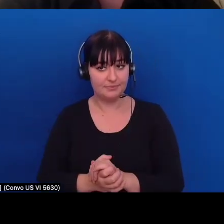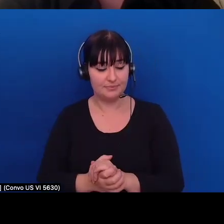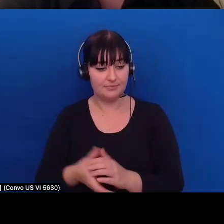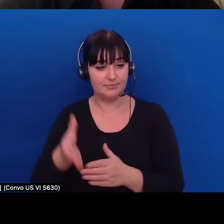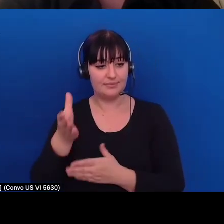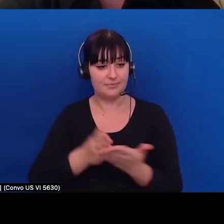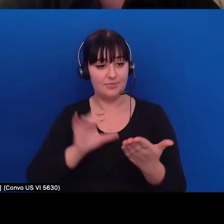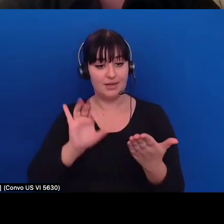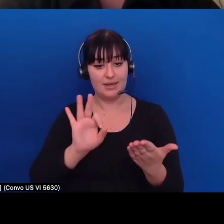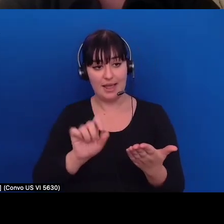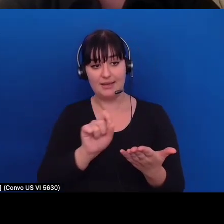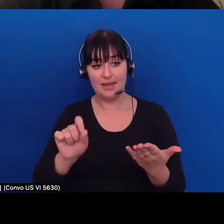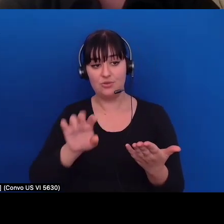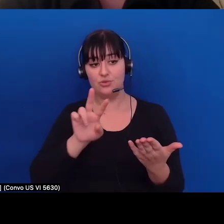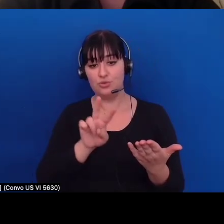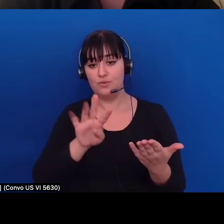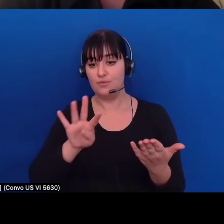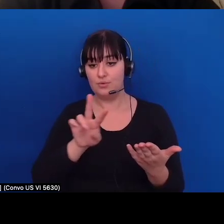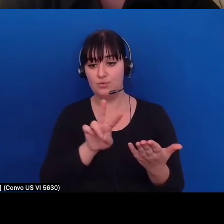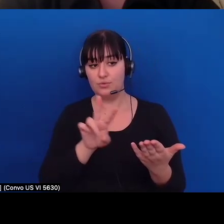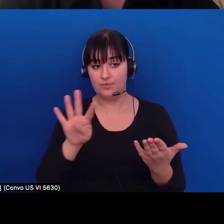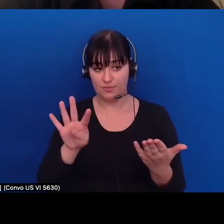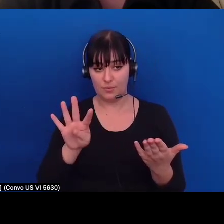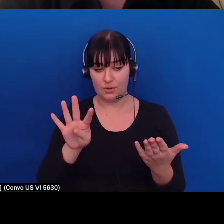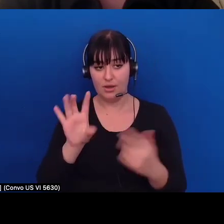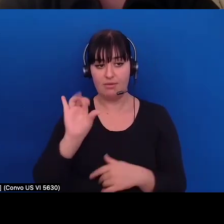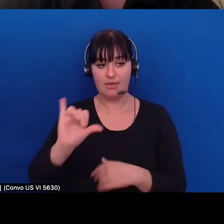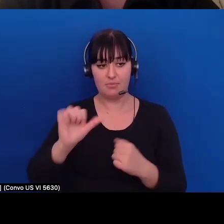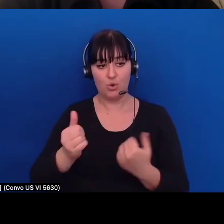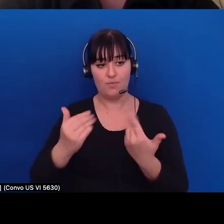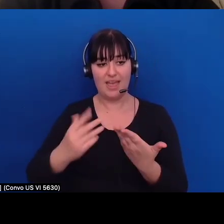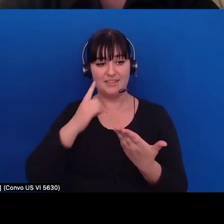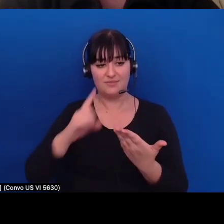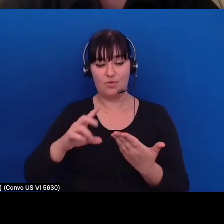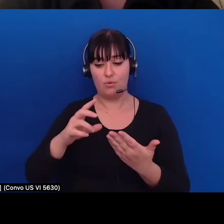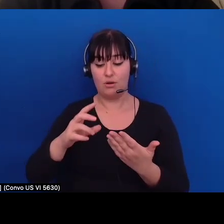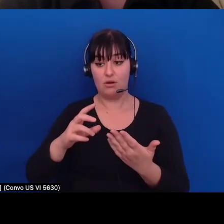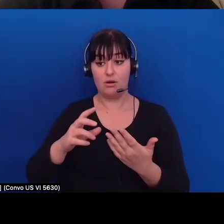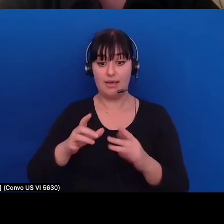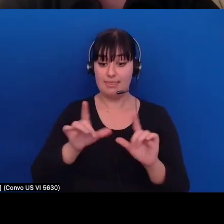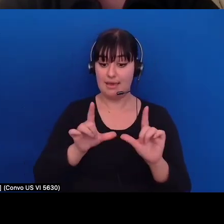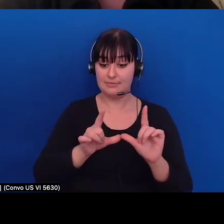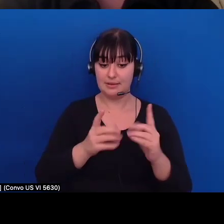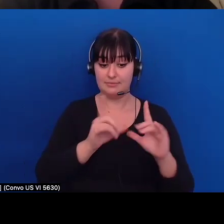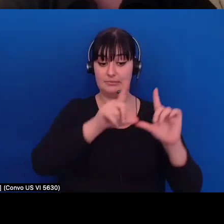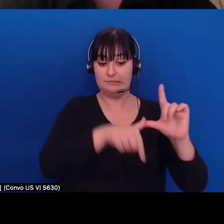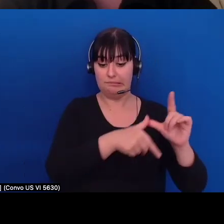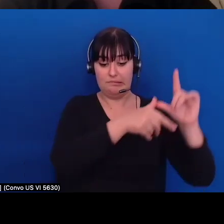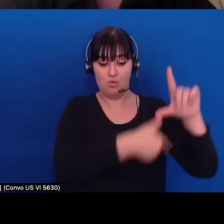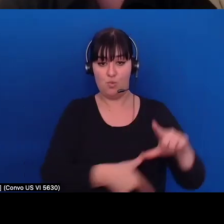Section 9-2424 provides for reinstatement of a license under